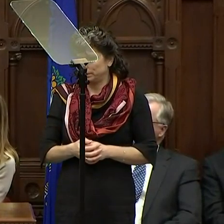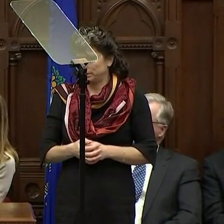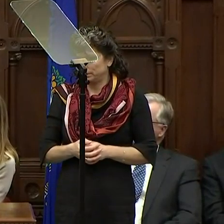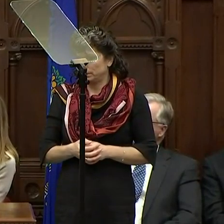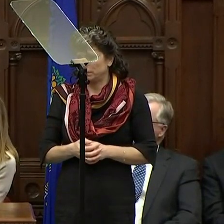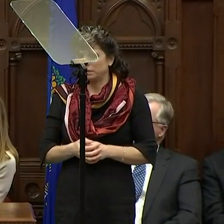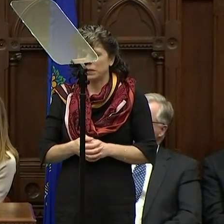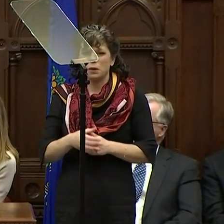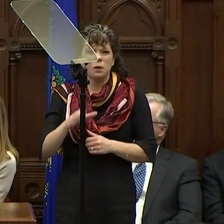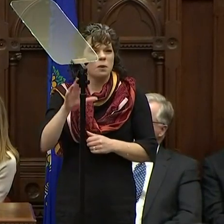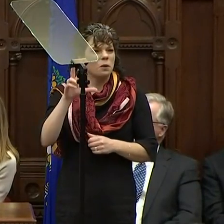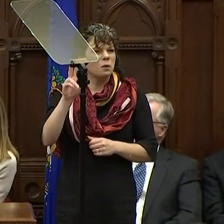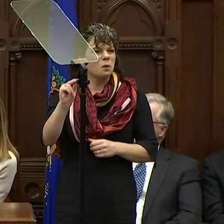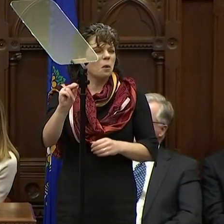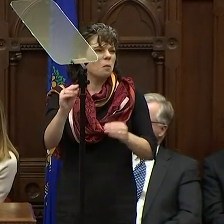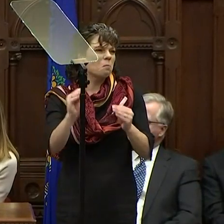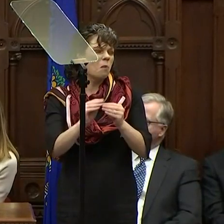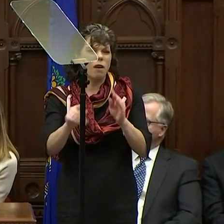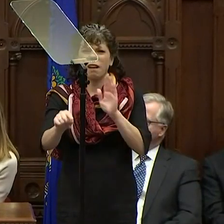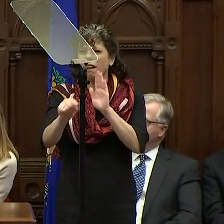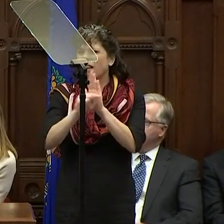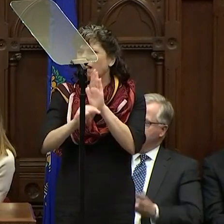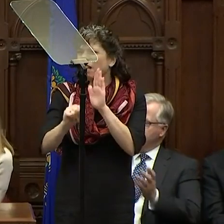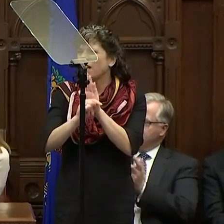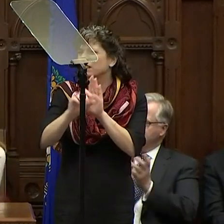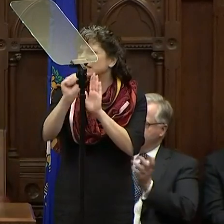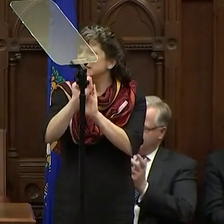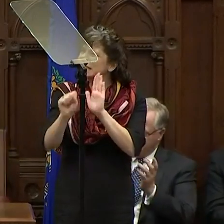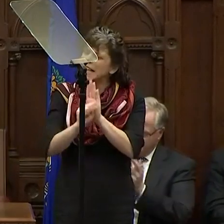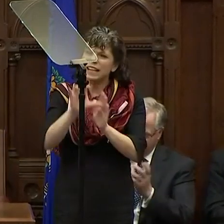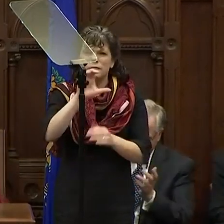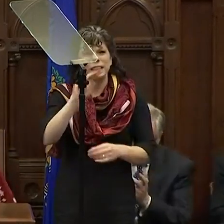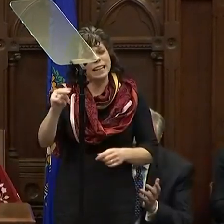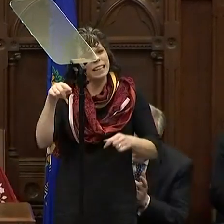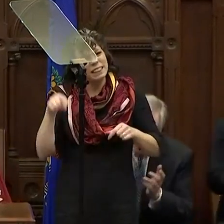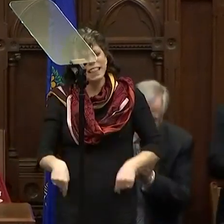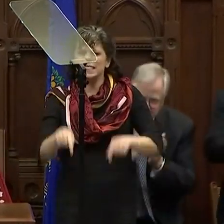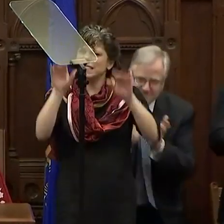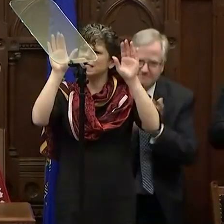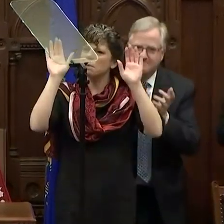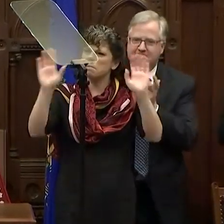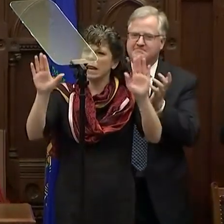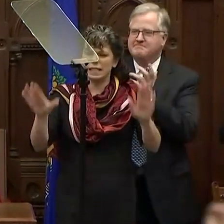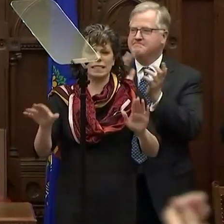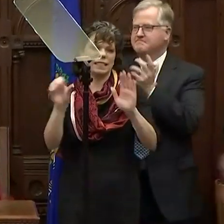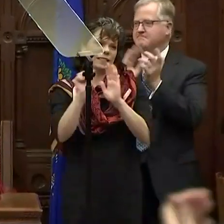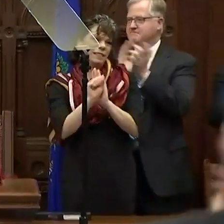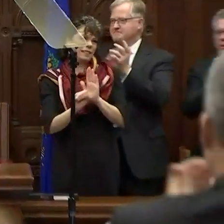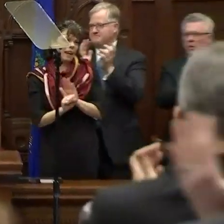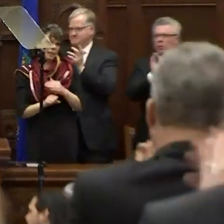No more bad mouth in the state of Connecticut. This is an amazing state. This is an amazing state.